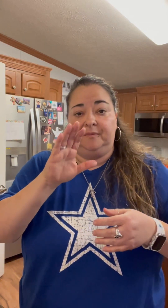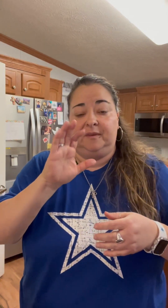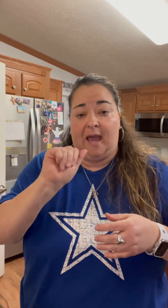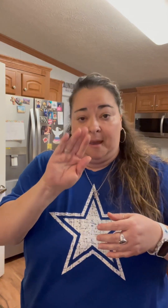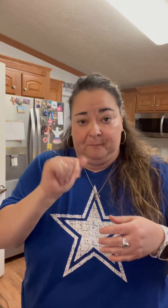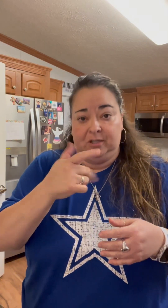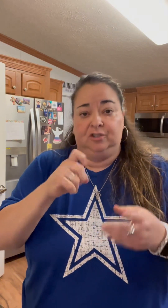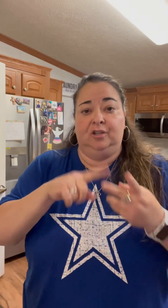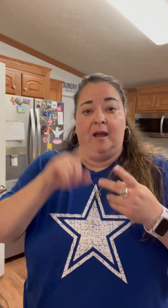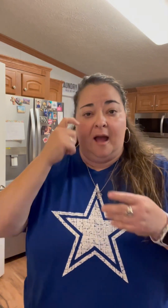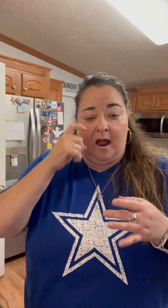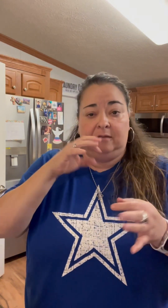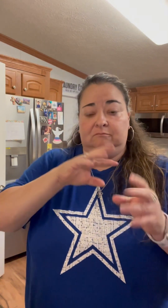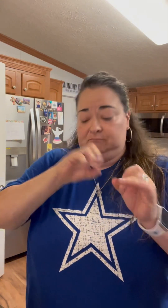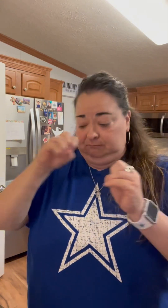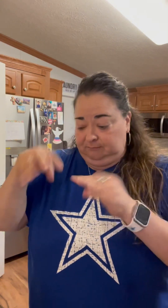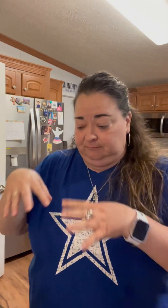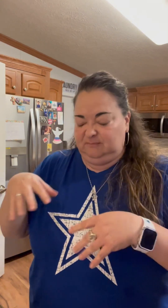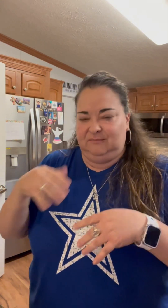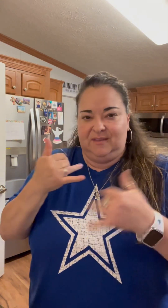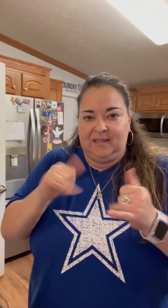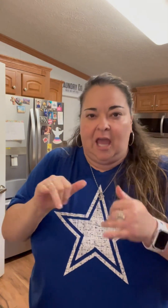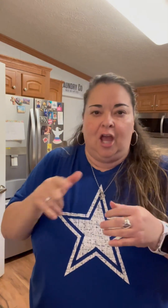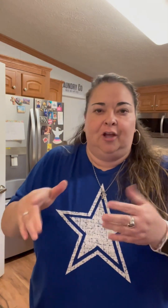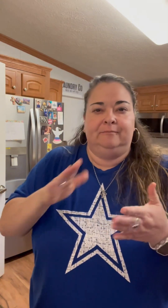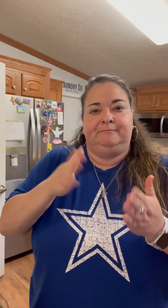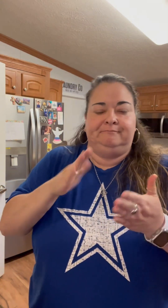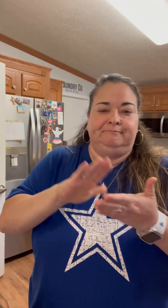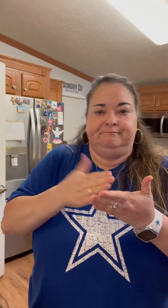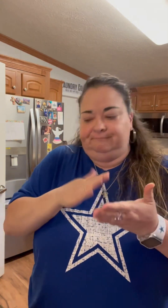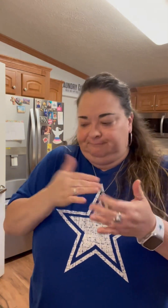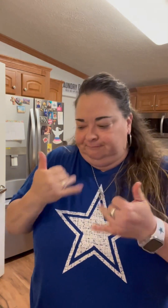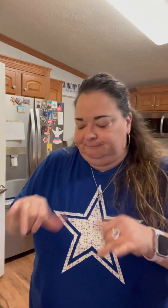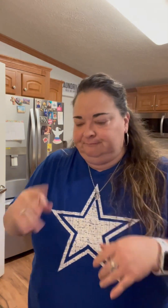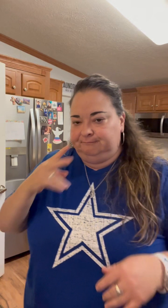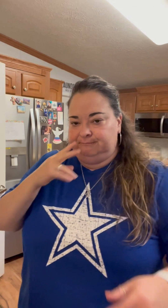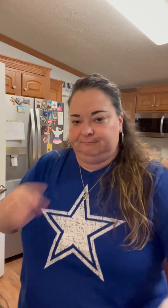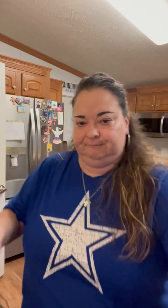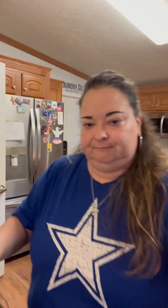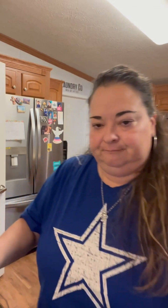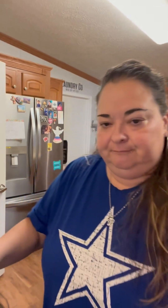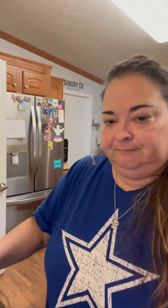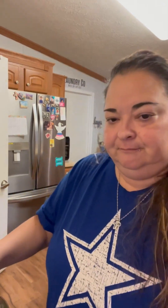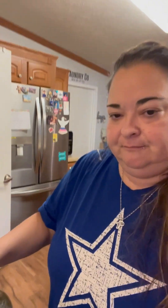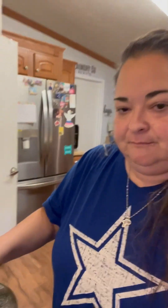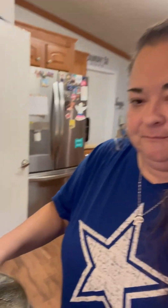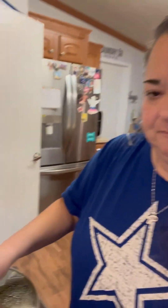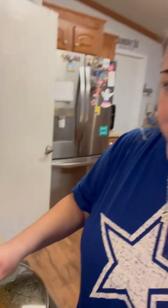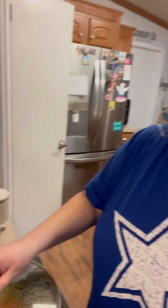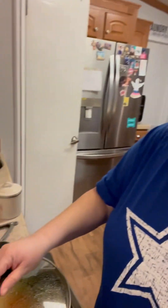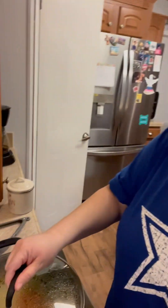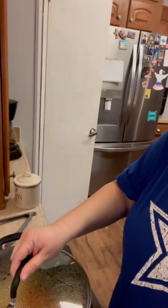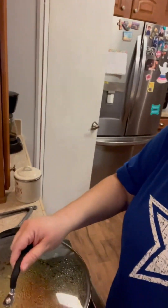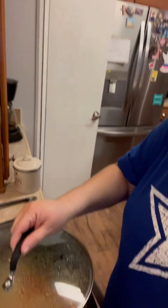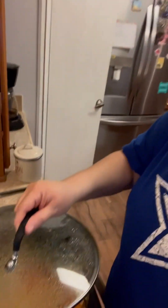been cooking this cabbage, the bell pepper and all that. It's still cooking. You can see what it looks like